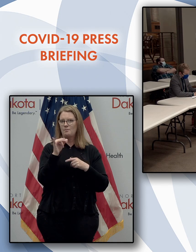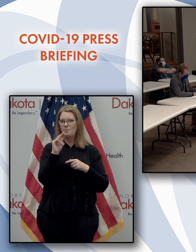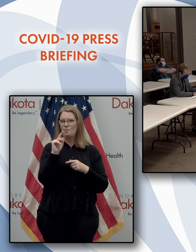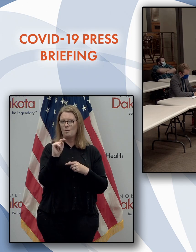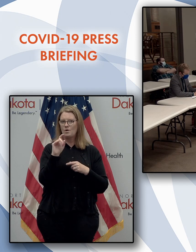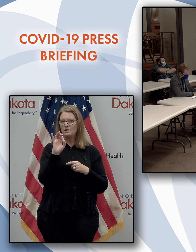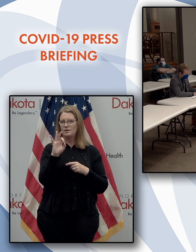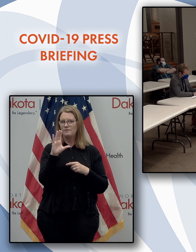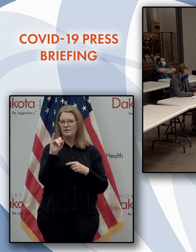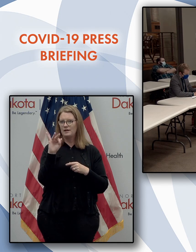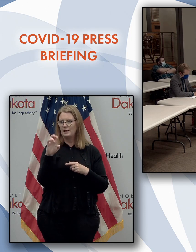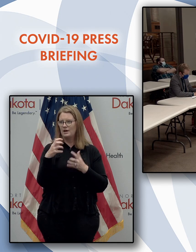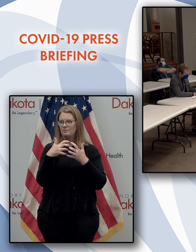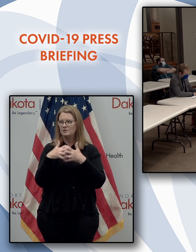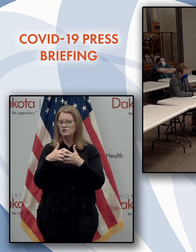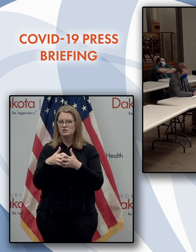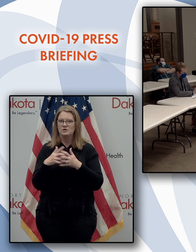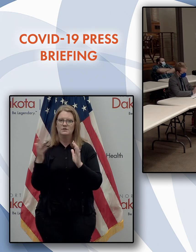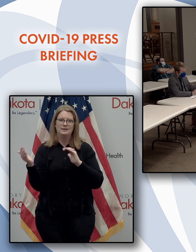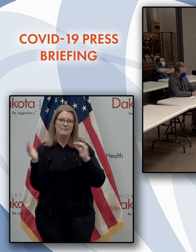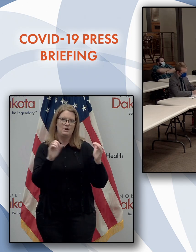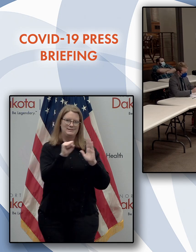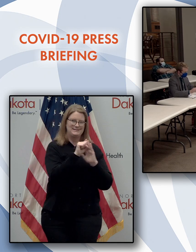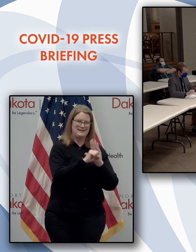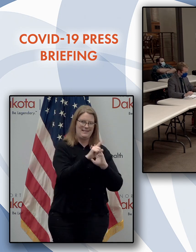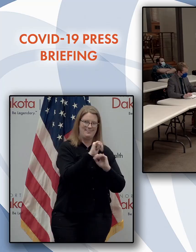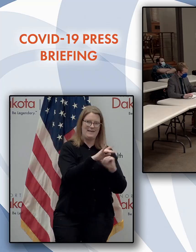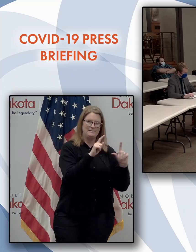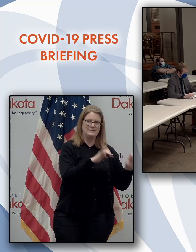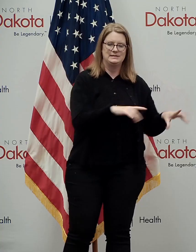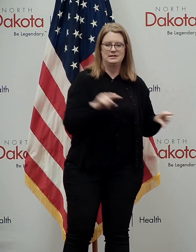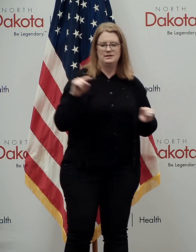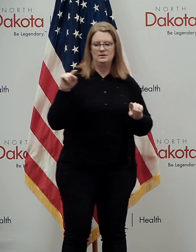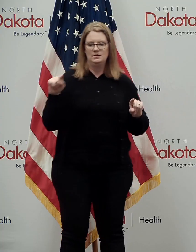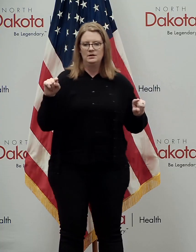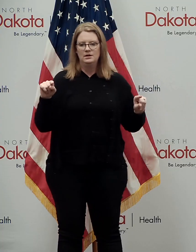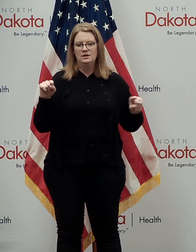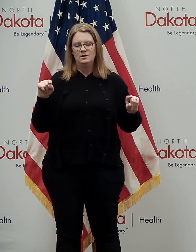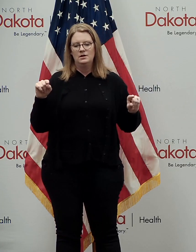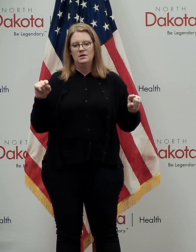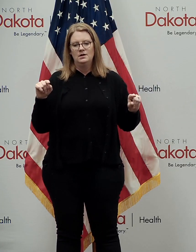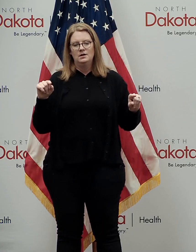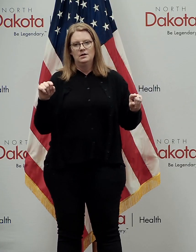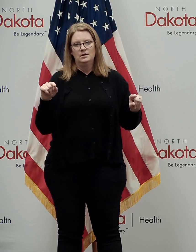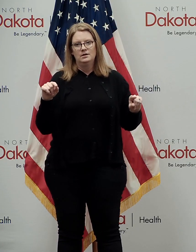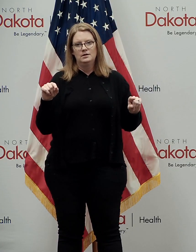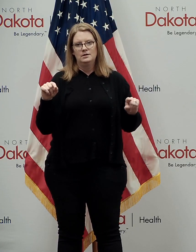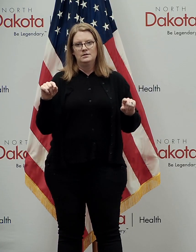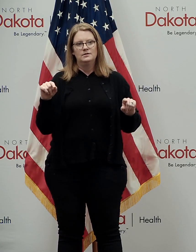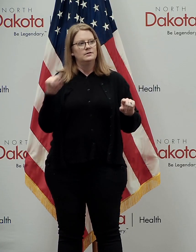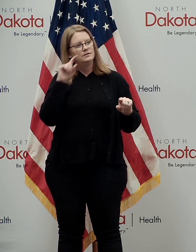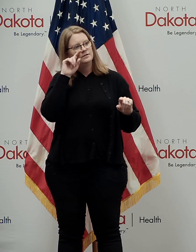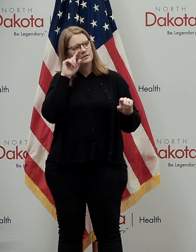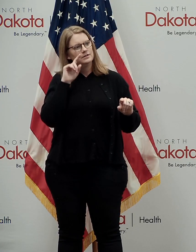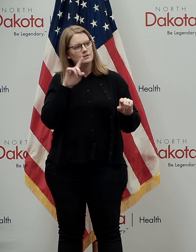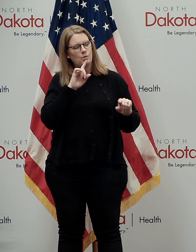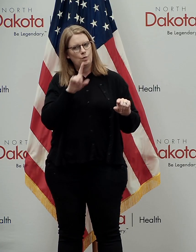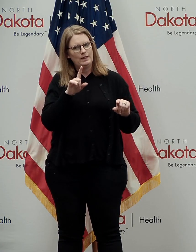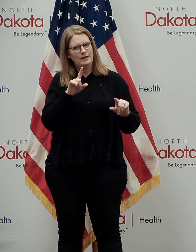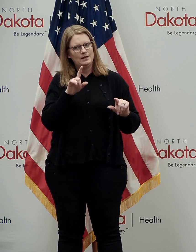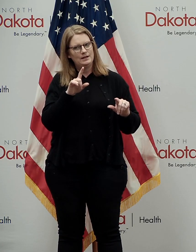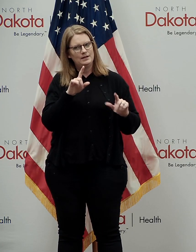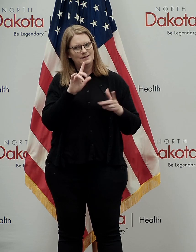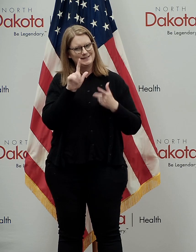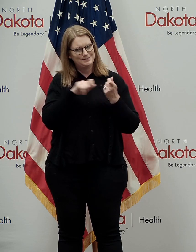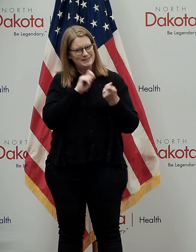machines versus state lab testing? Right. To repeat the question, it really centers around